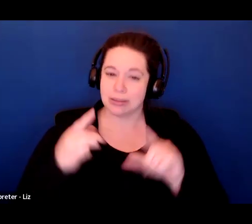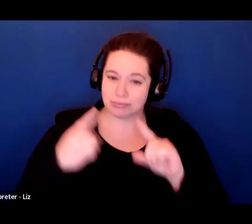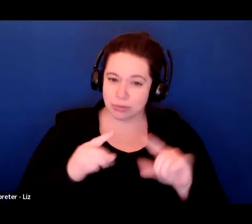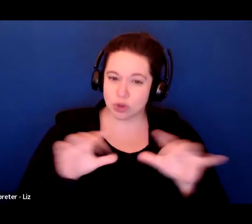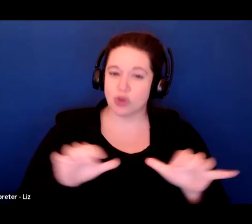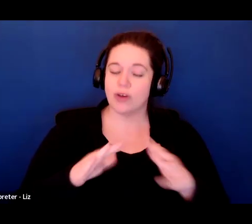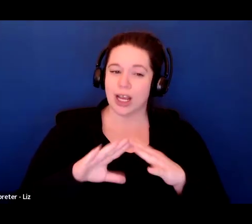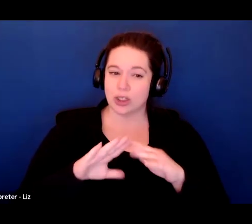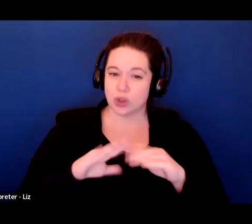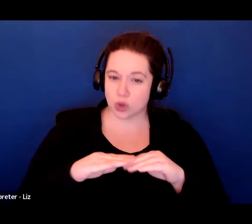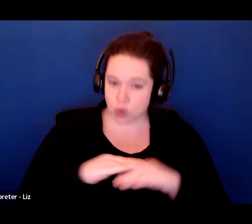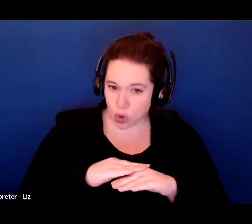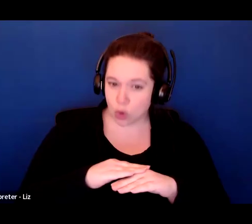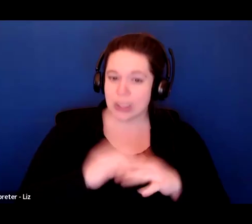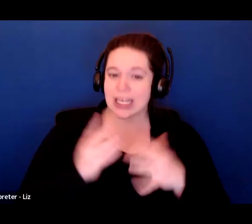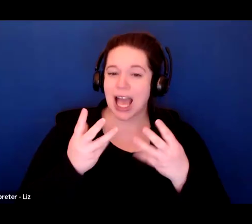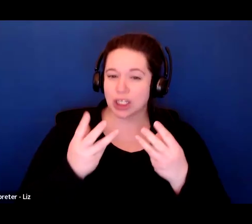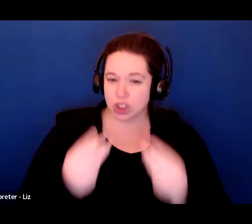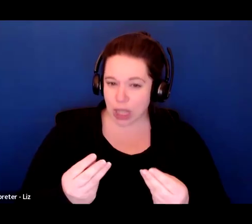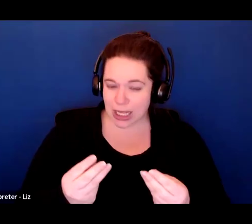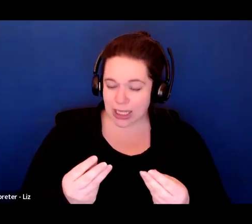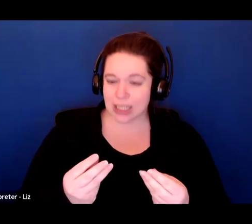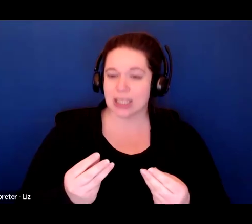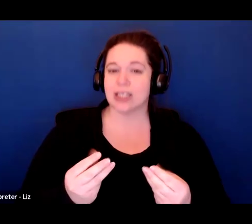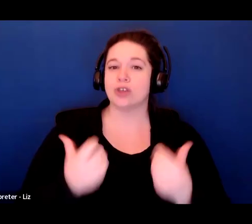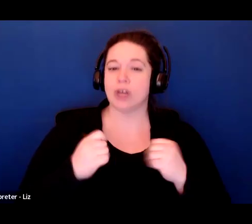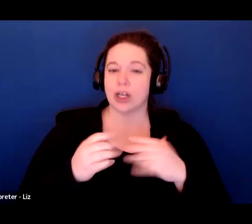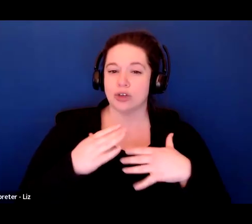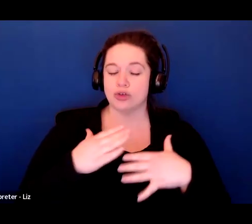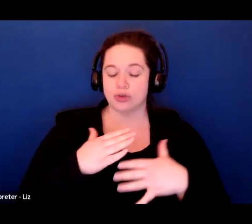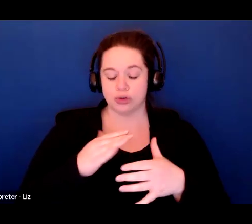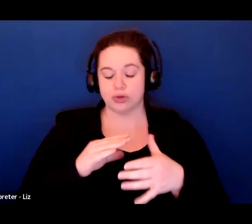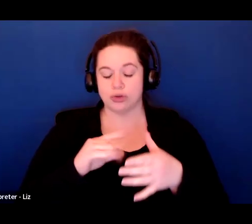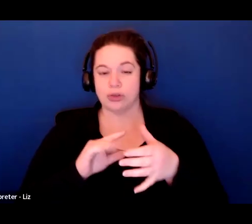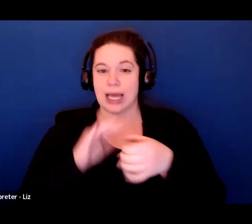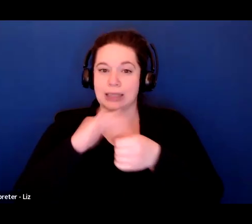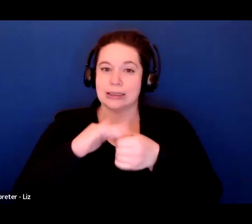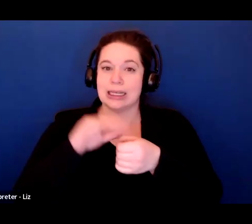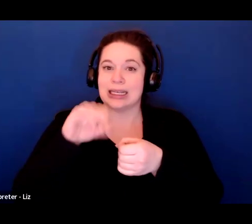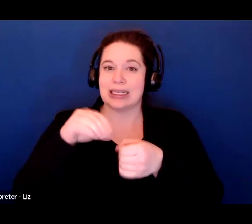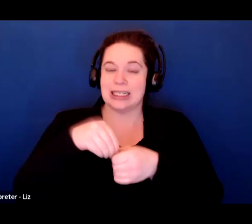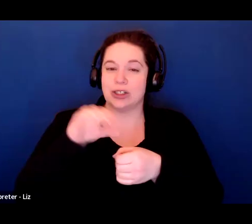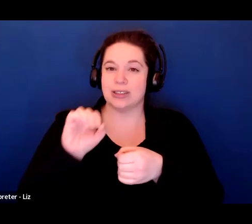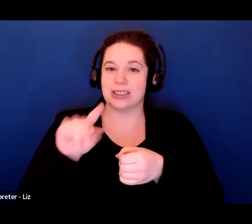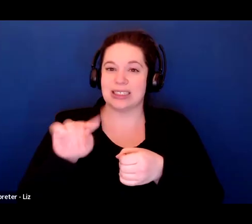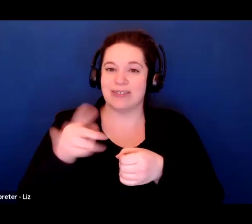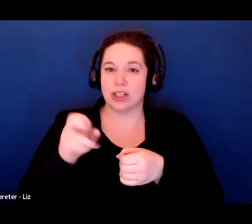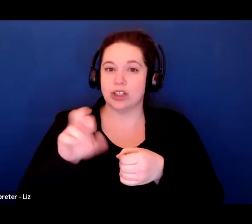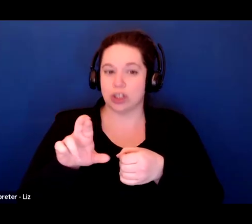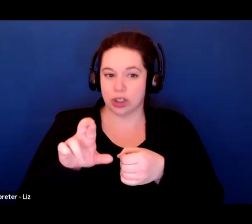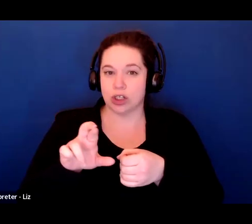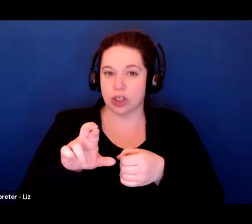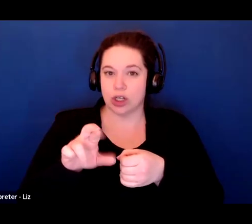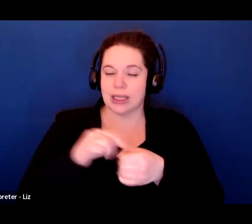very slowly, very gently, so that you relax that inner sphincter. If he's not sitting up to do his